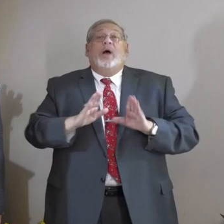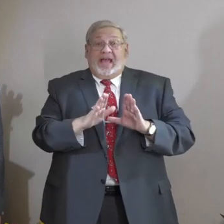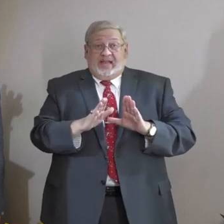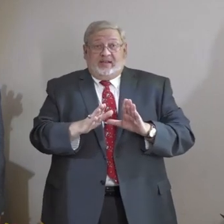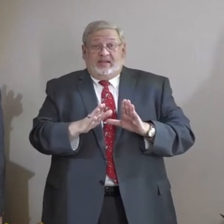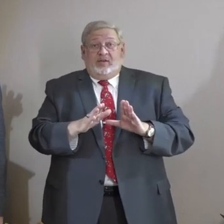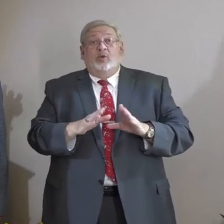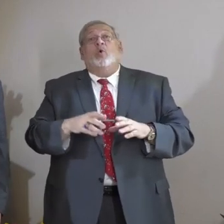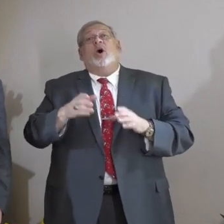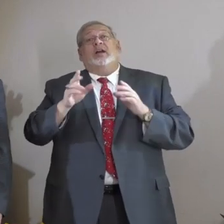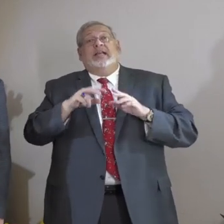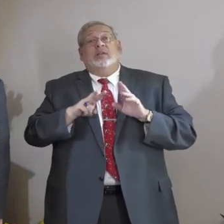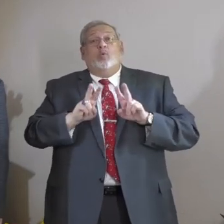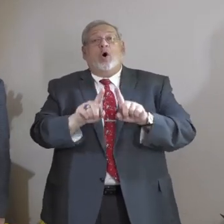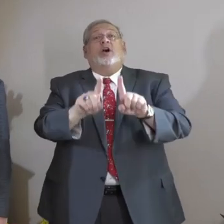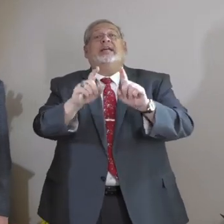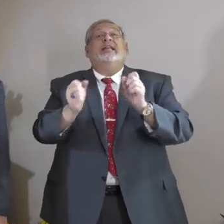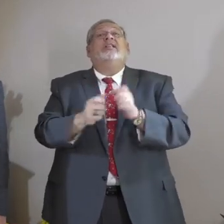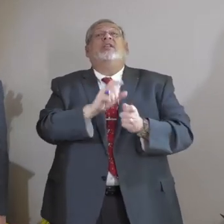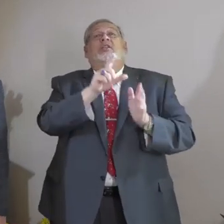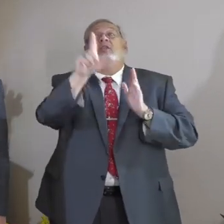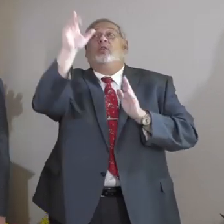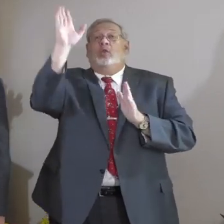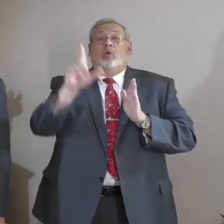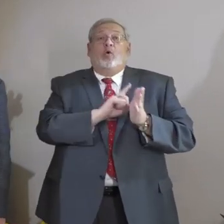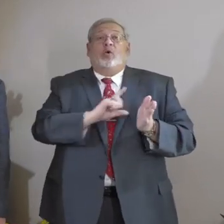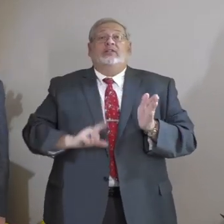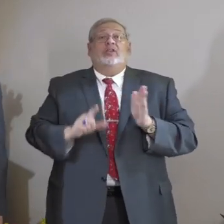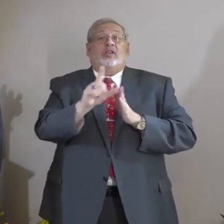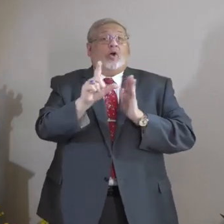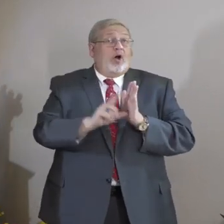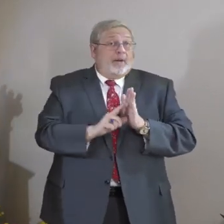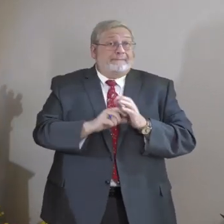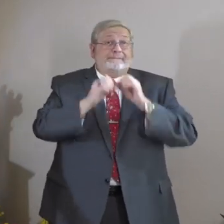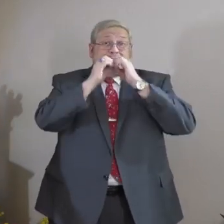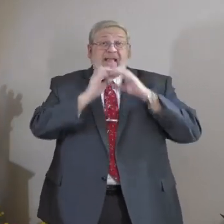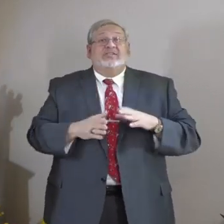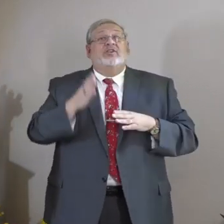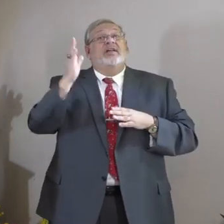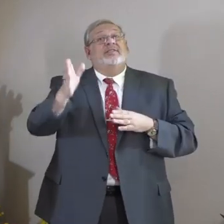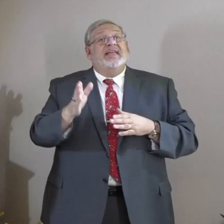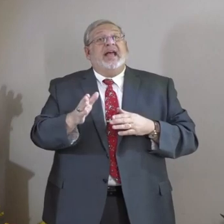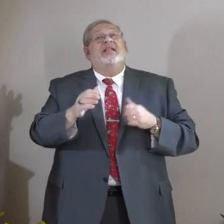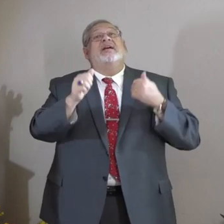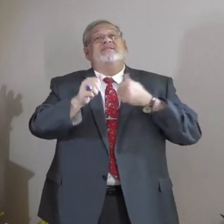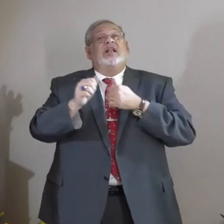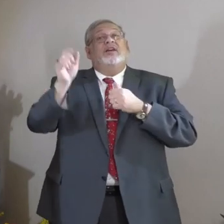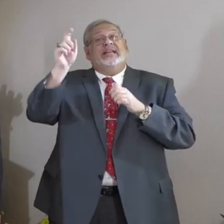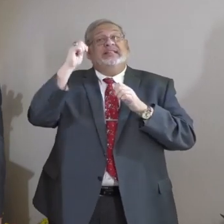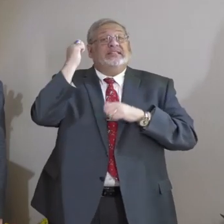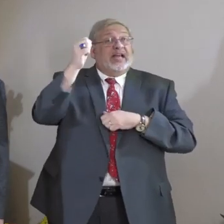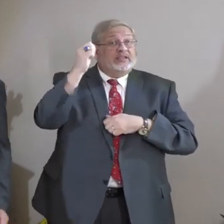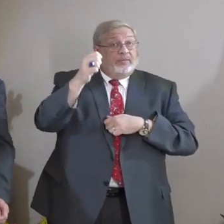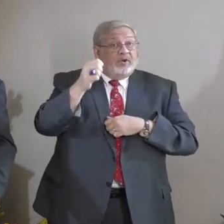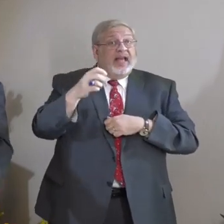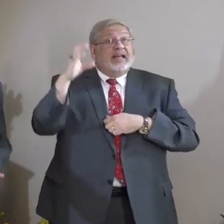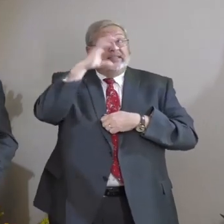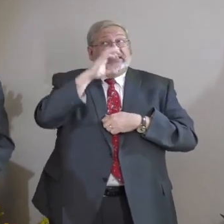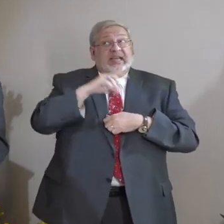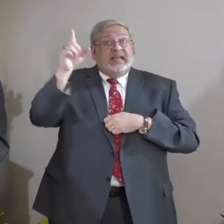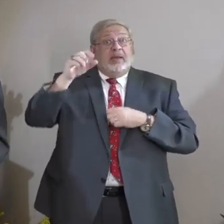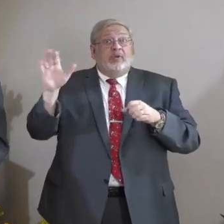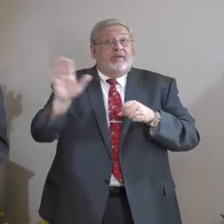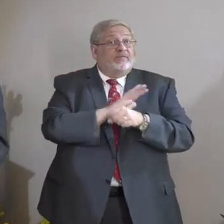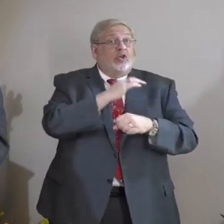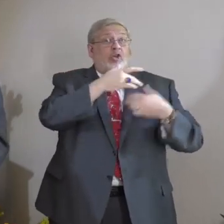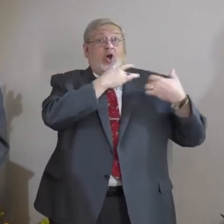the way who walk in the law of the Lord. Blessed are they that keep his testimonies and that seek him with thy